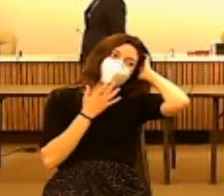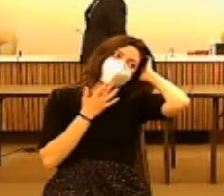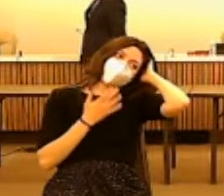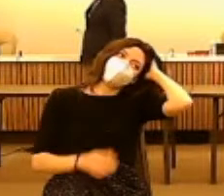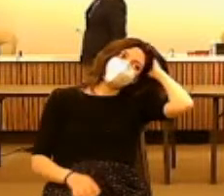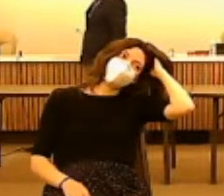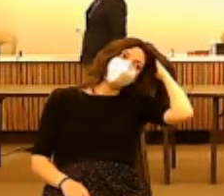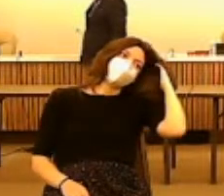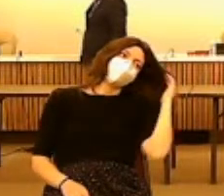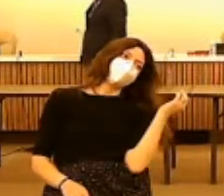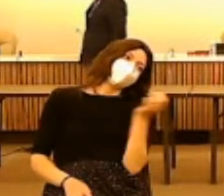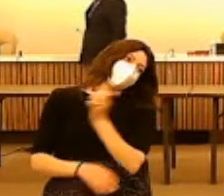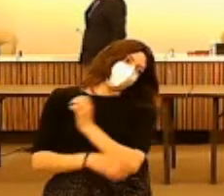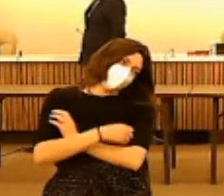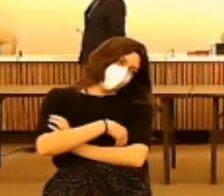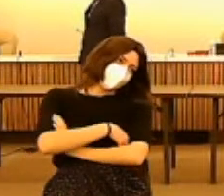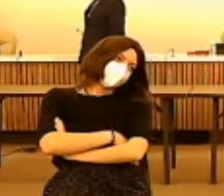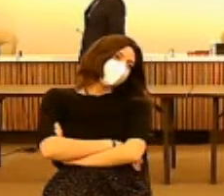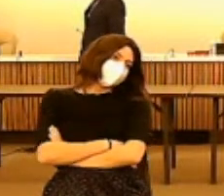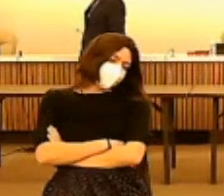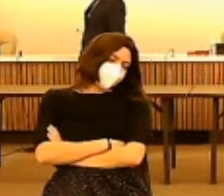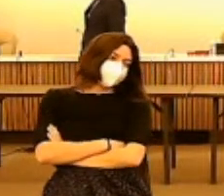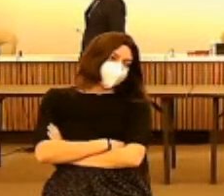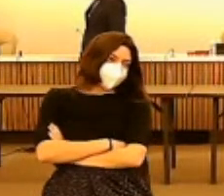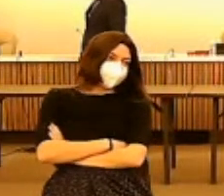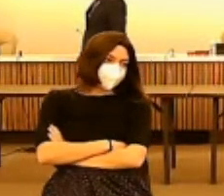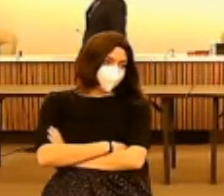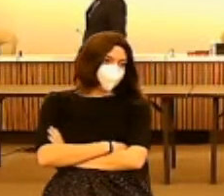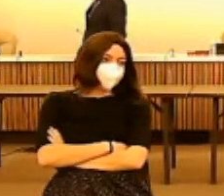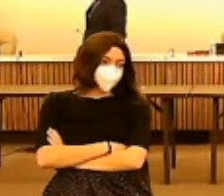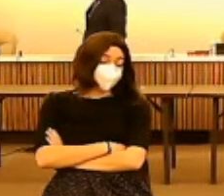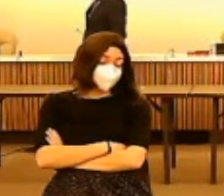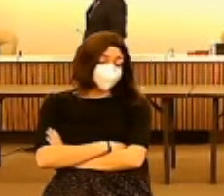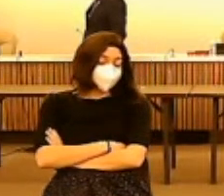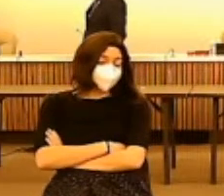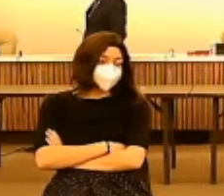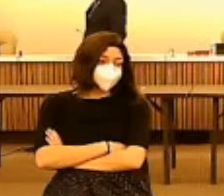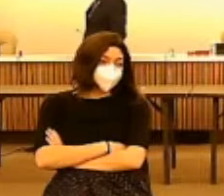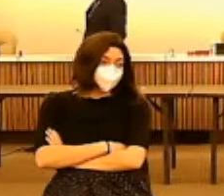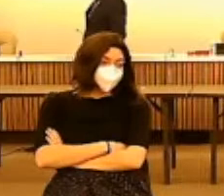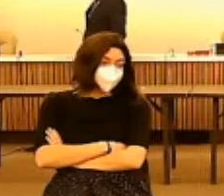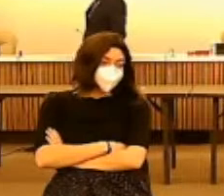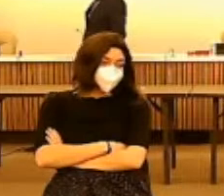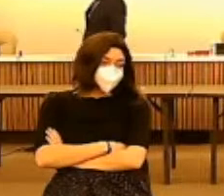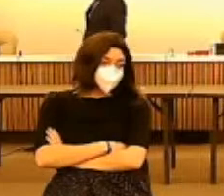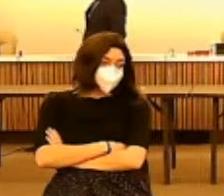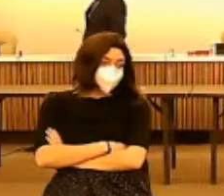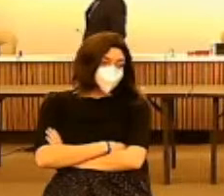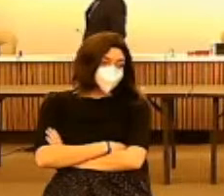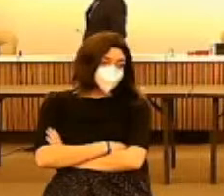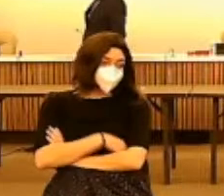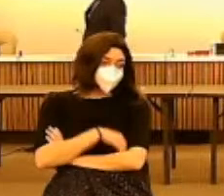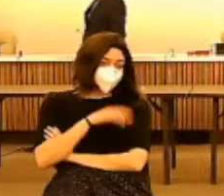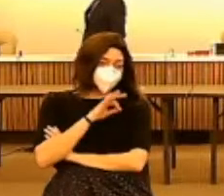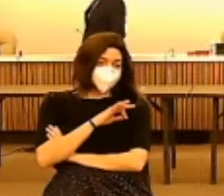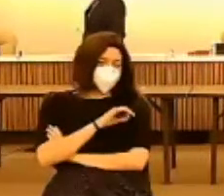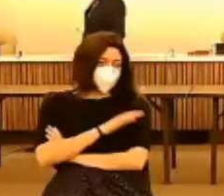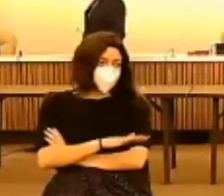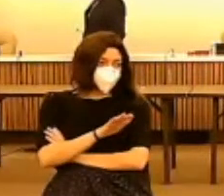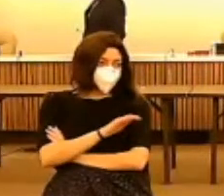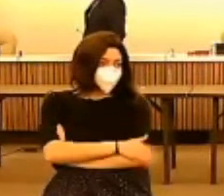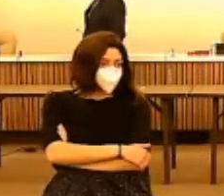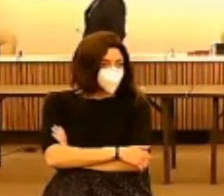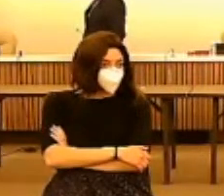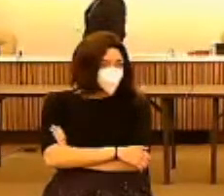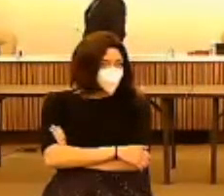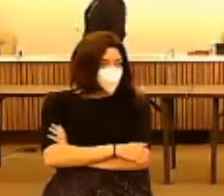one that opened in Pittsburgh Plaza is phenomenal. Yes, I've been there. That's where we go. Yeah. Because my sister lives out there, but their margaritas are not as good